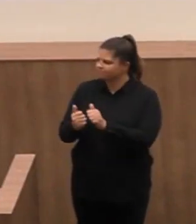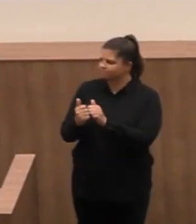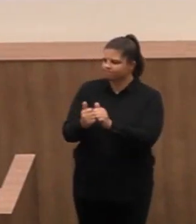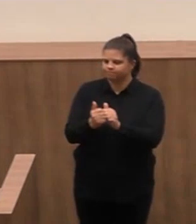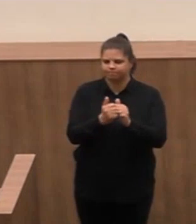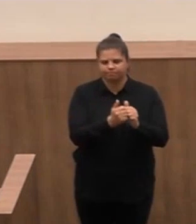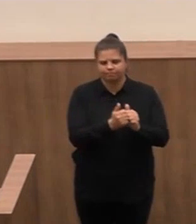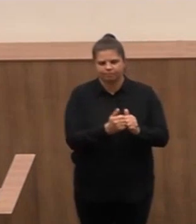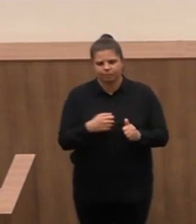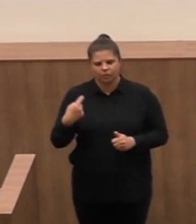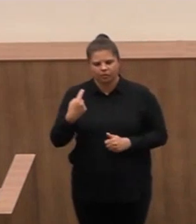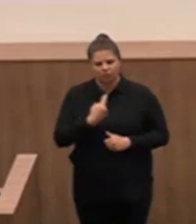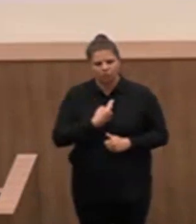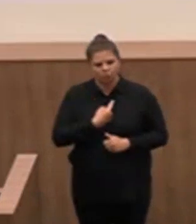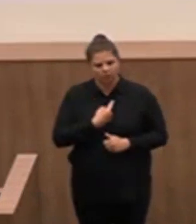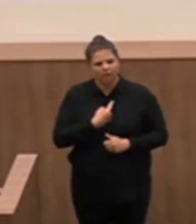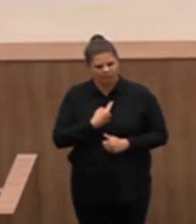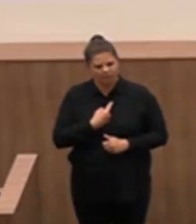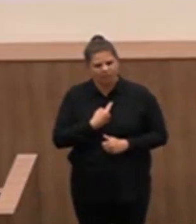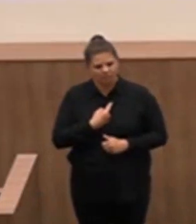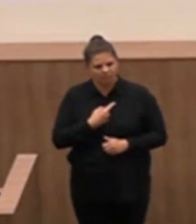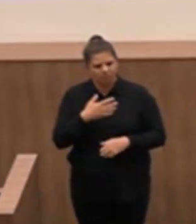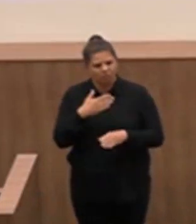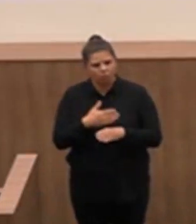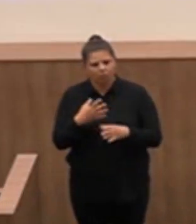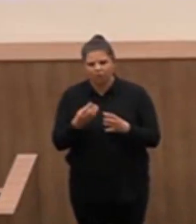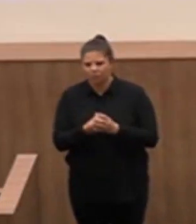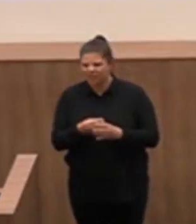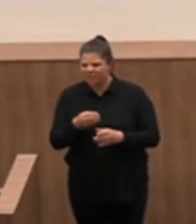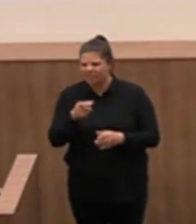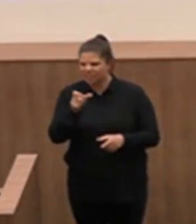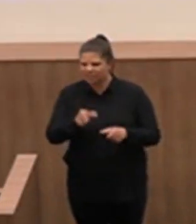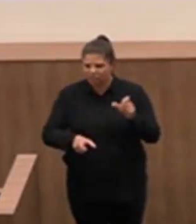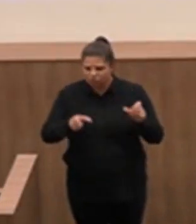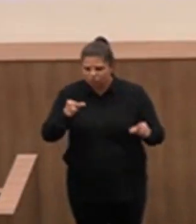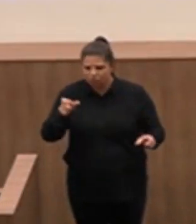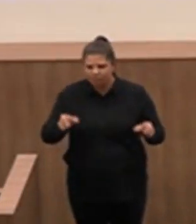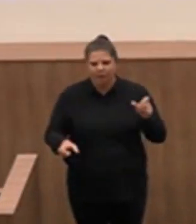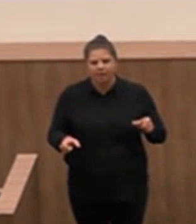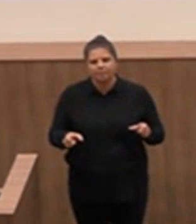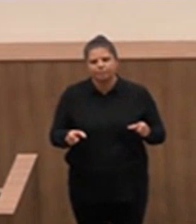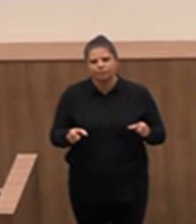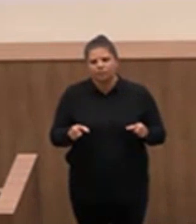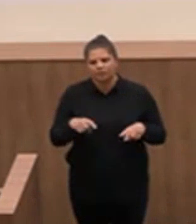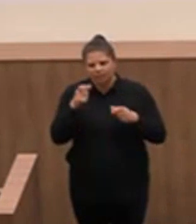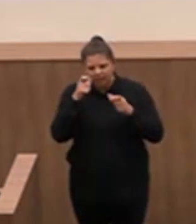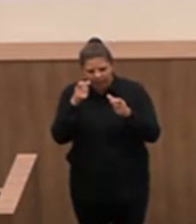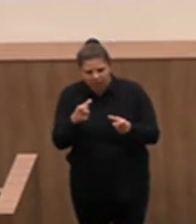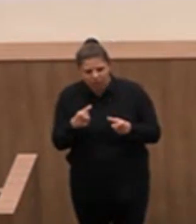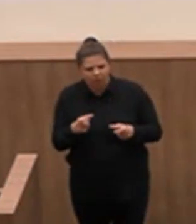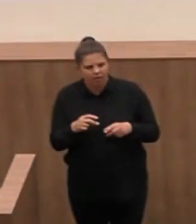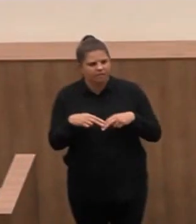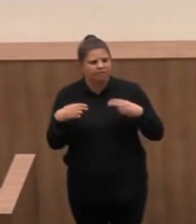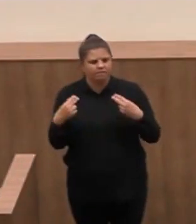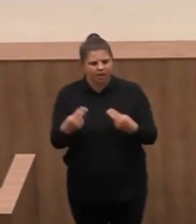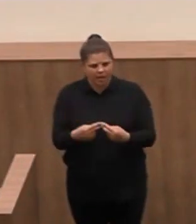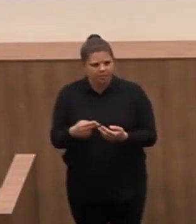involve, we work in partnership with consumers, patients, with carers, their families, their support